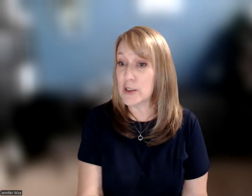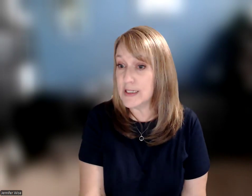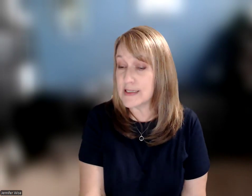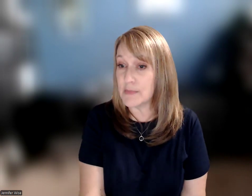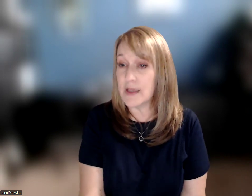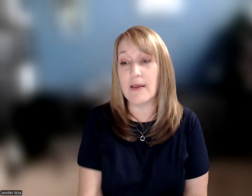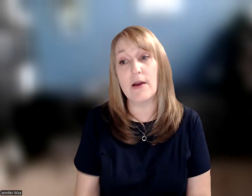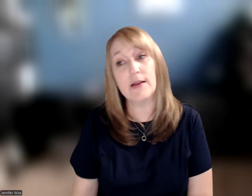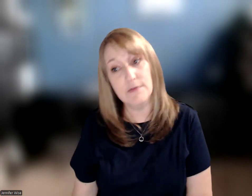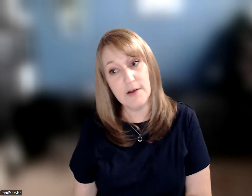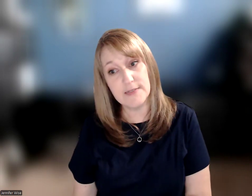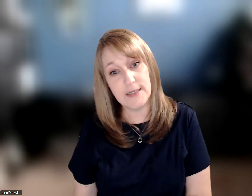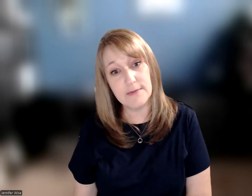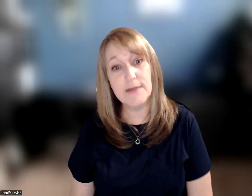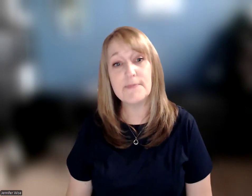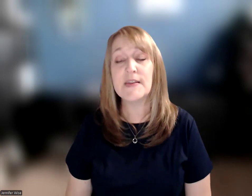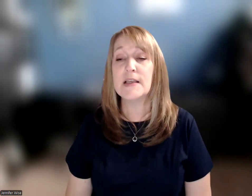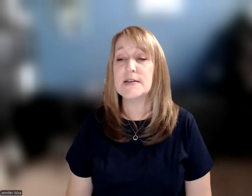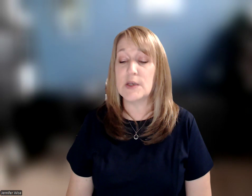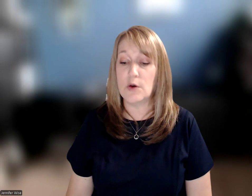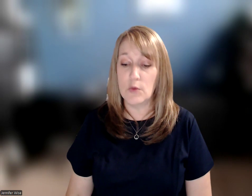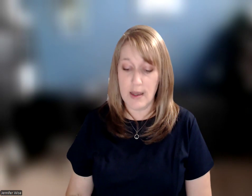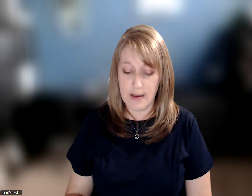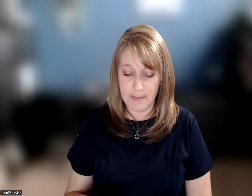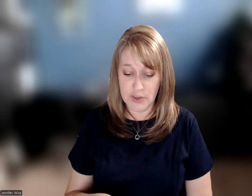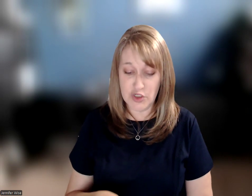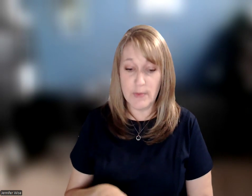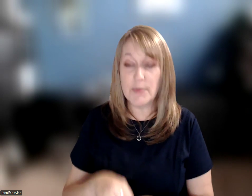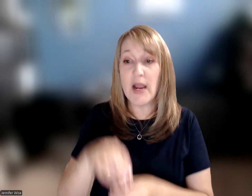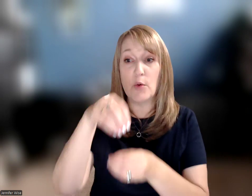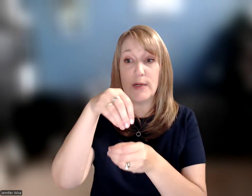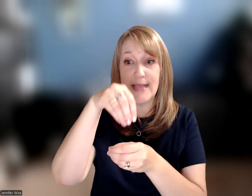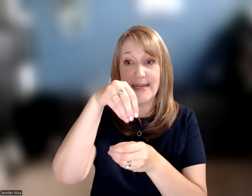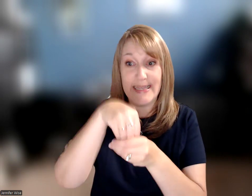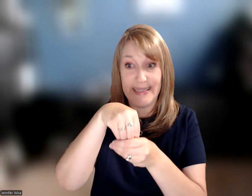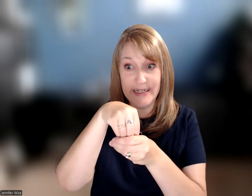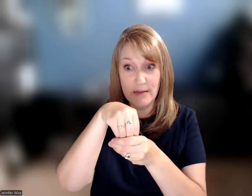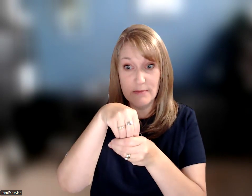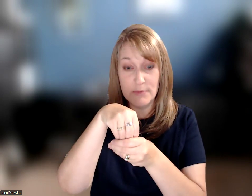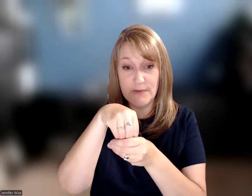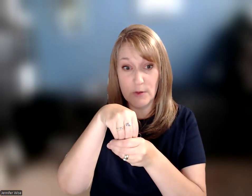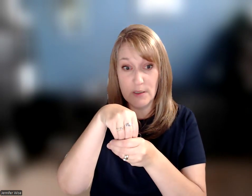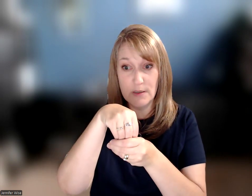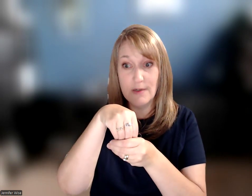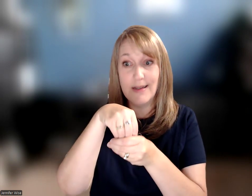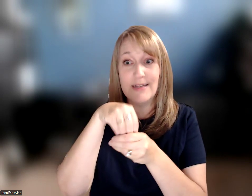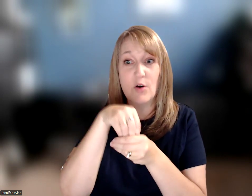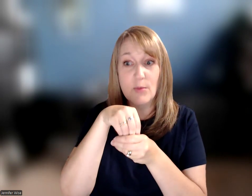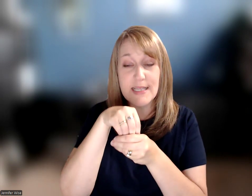included in something, they're involved in it, right? So do you remember how we signed in before? It's almost like